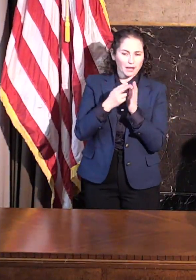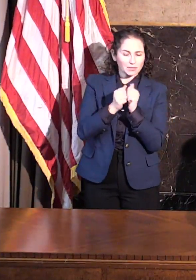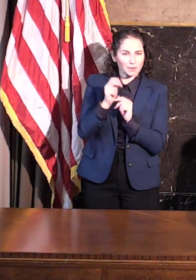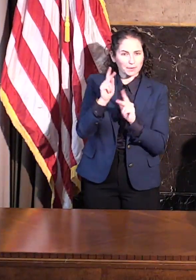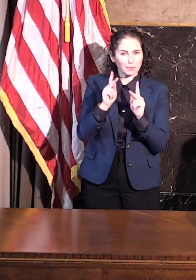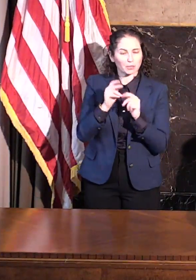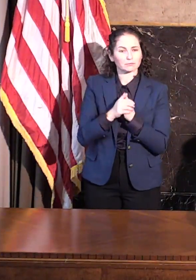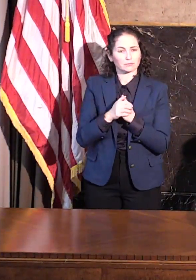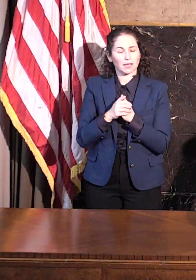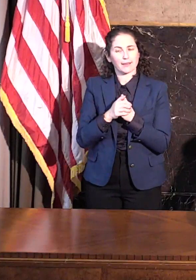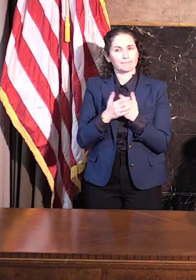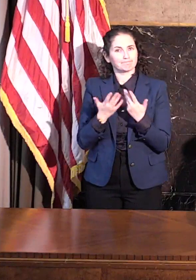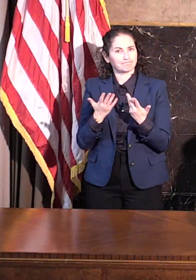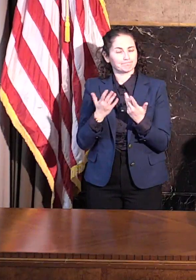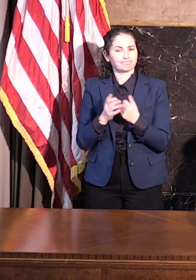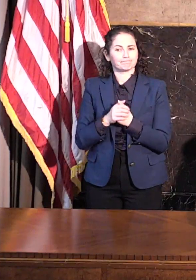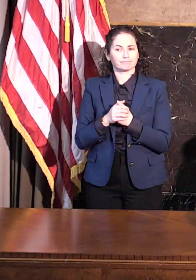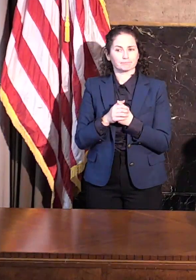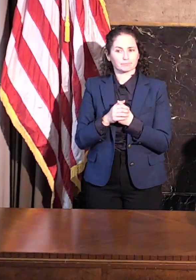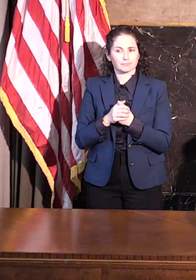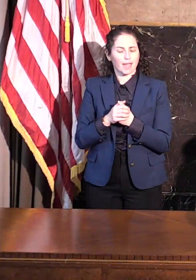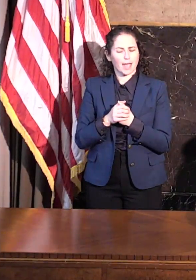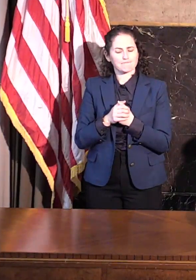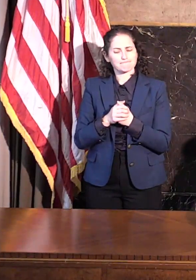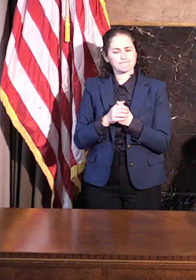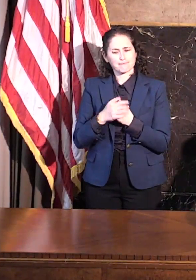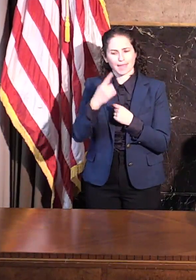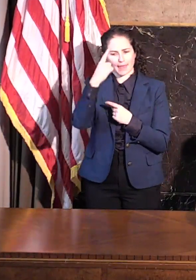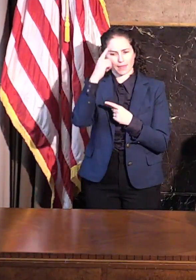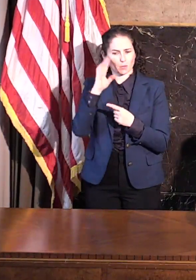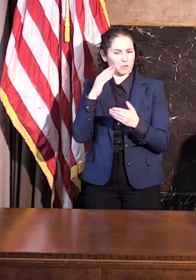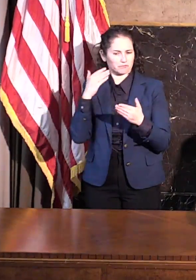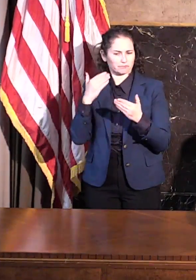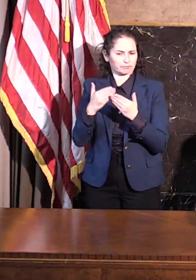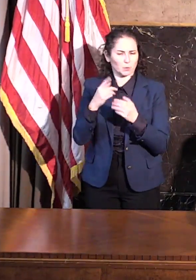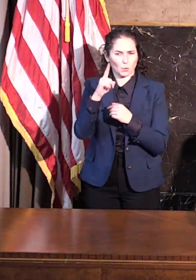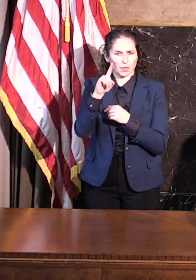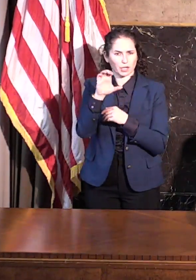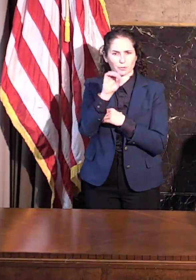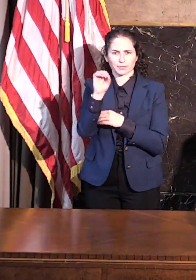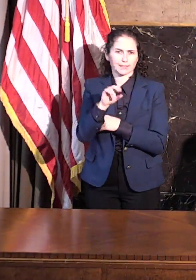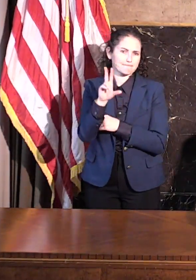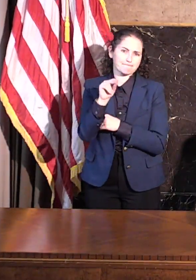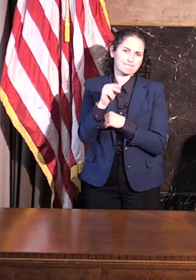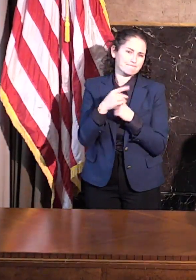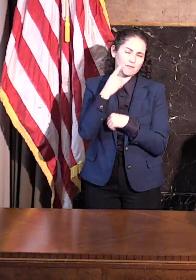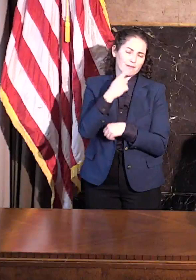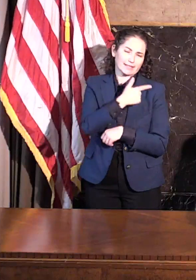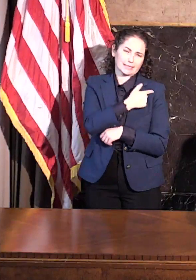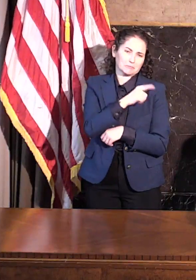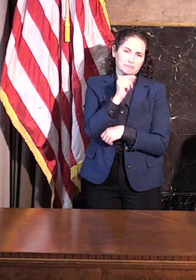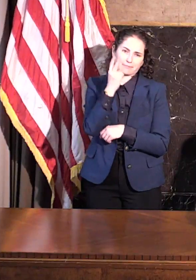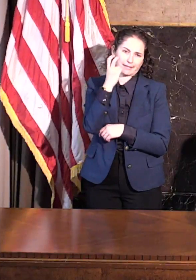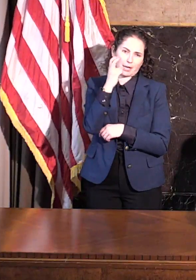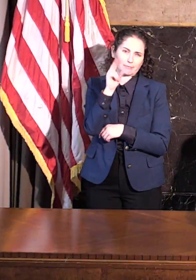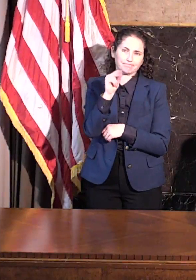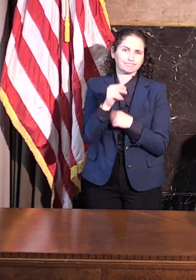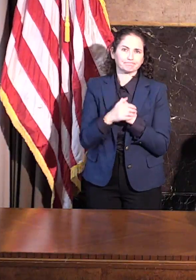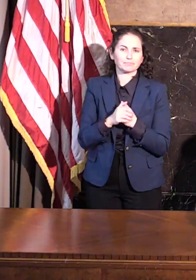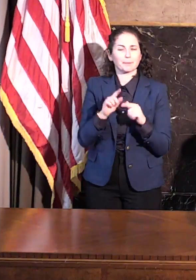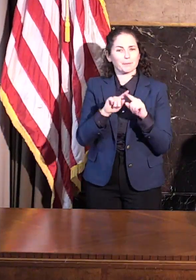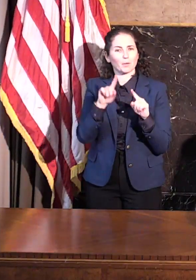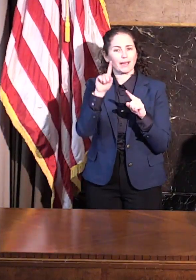happen, and the efficacy of this is very clearly demonstrated now with respect